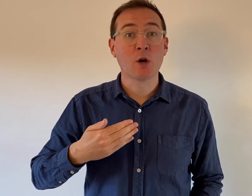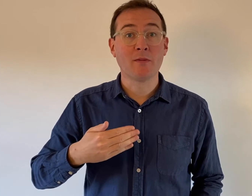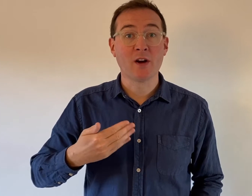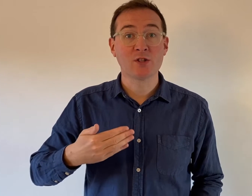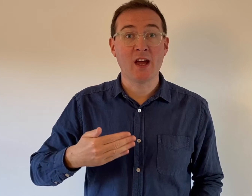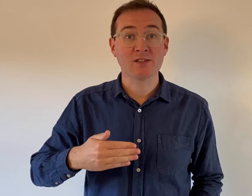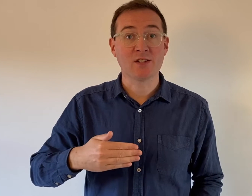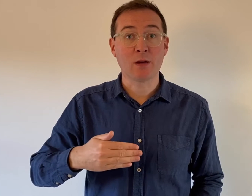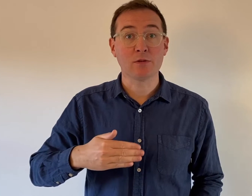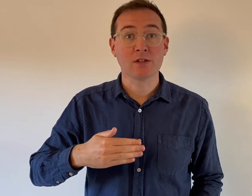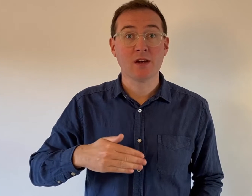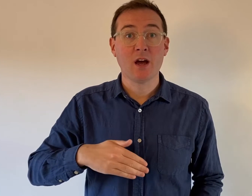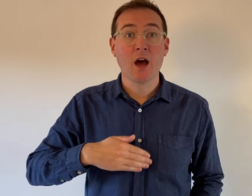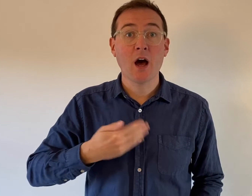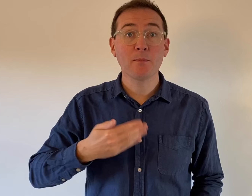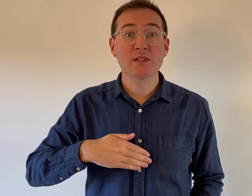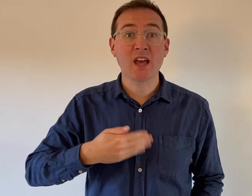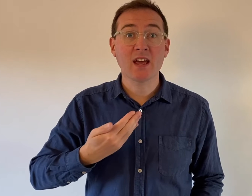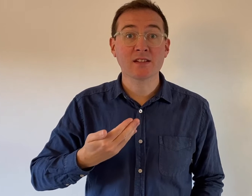of our chest and out. Upset.